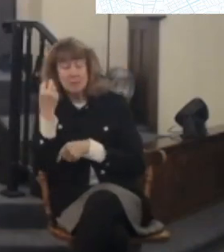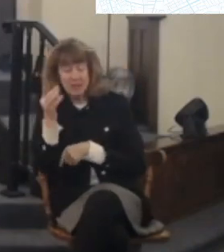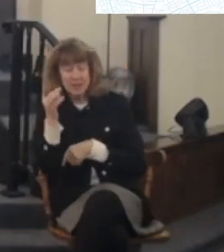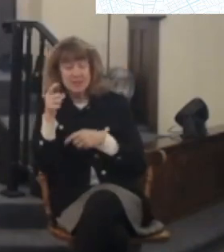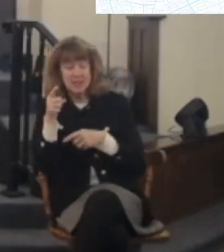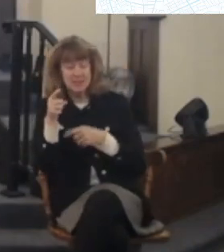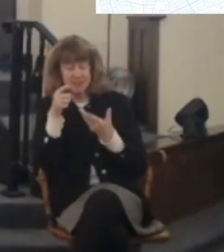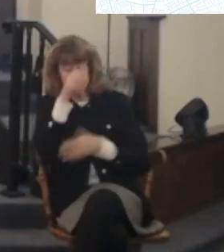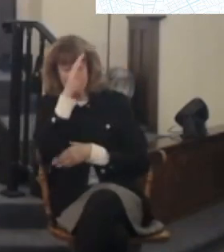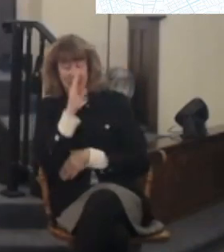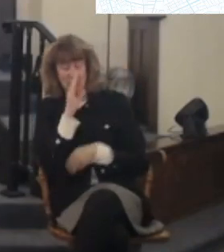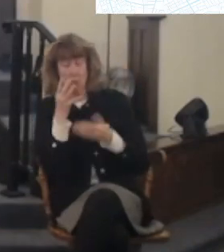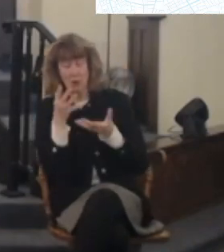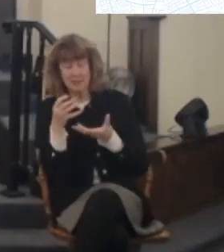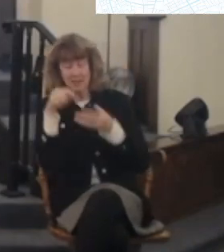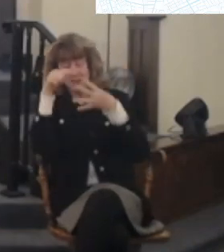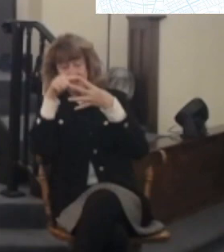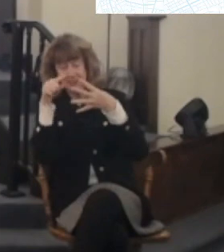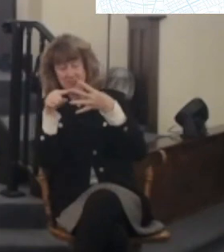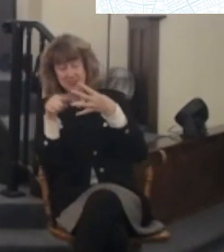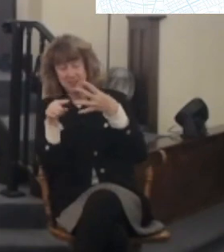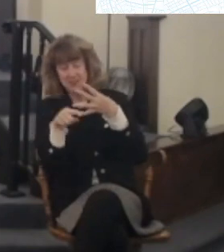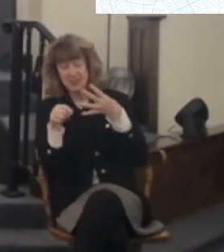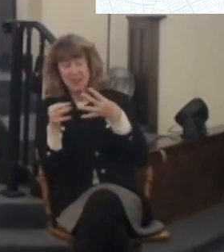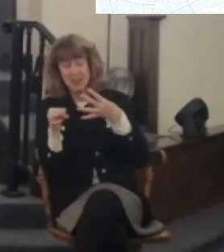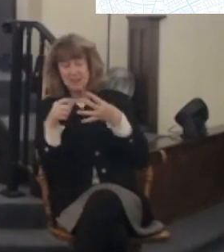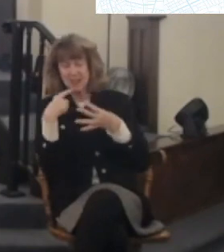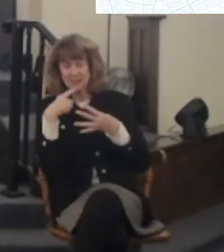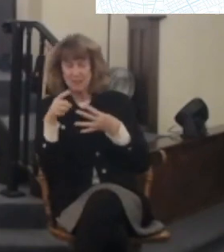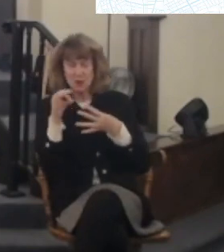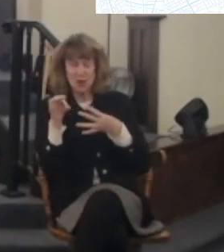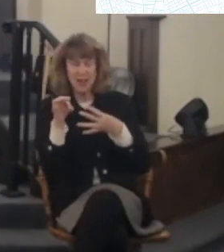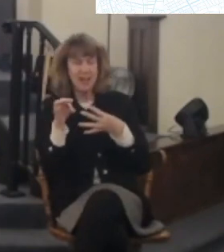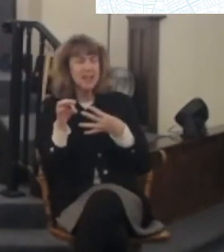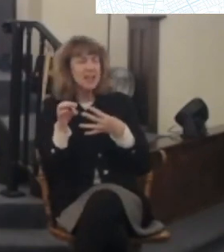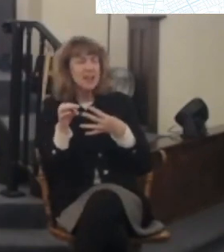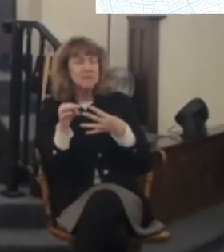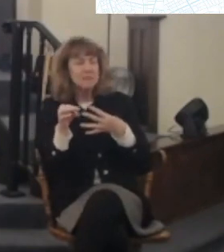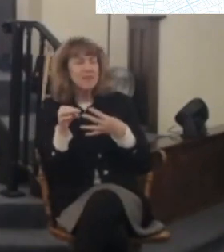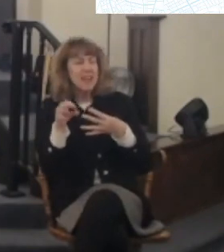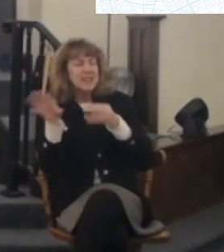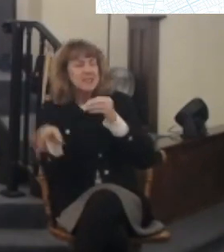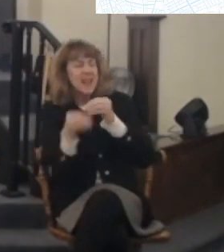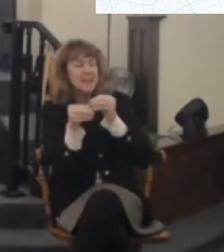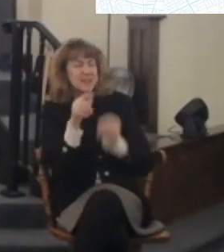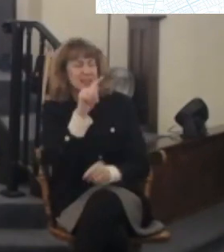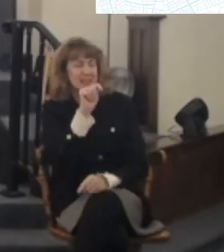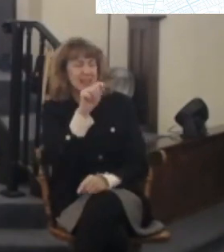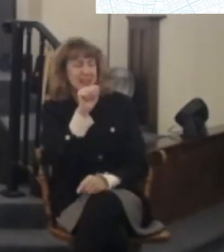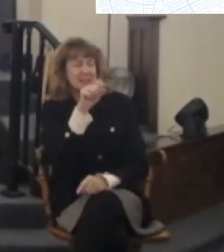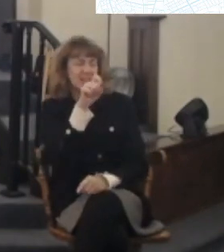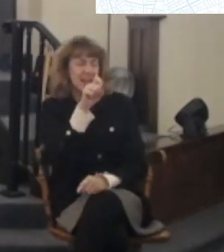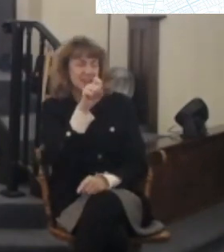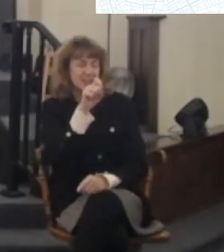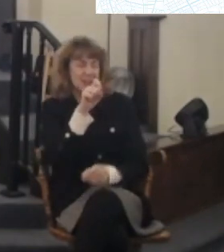way, I'm going to get a stimulus check, or if I vote this way, I'm going to get a tax. My taxes are going to be